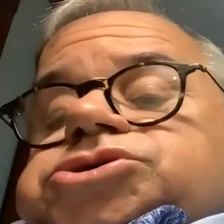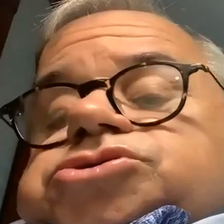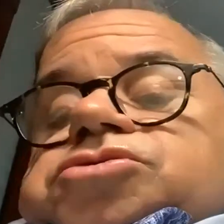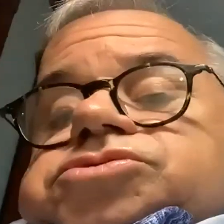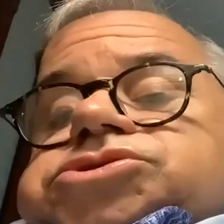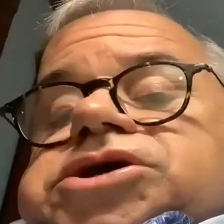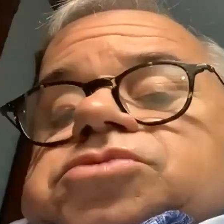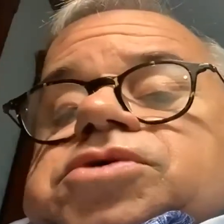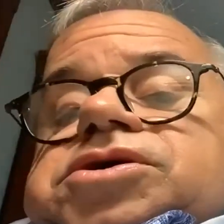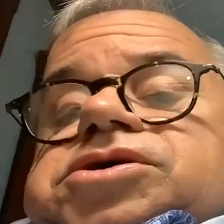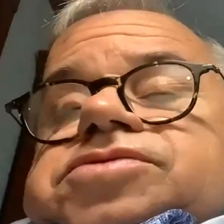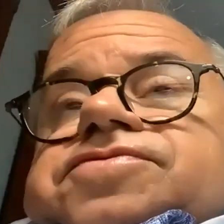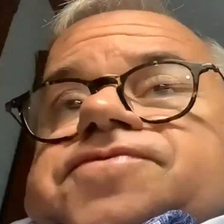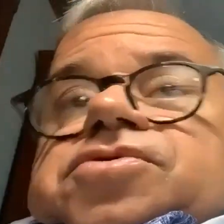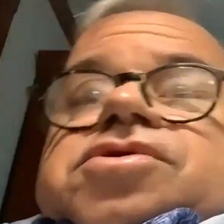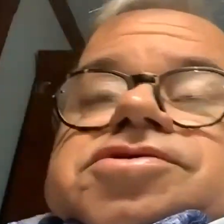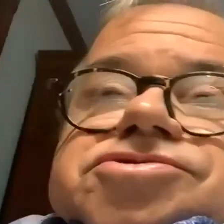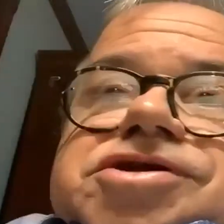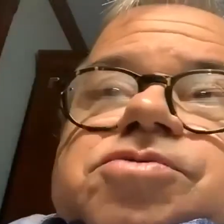messaging. So